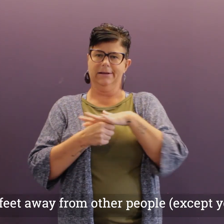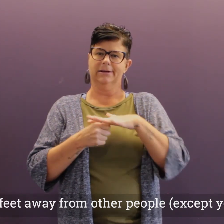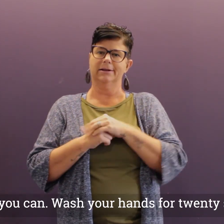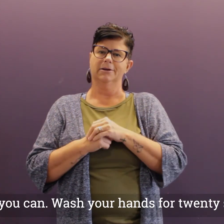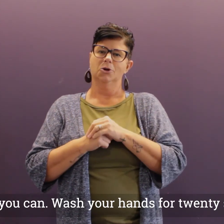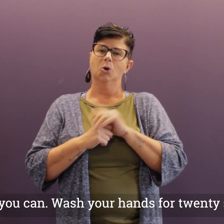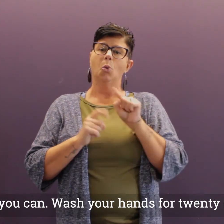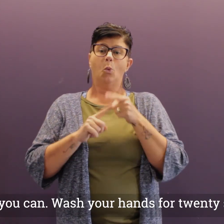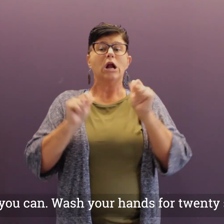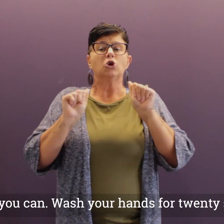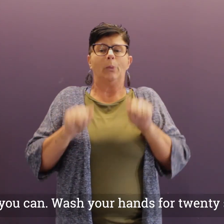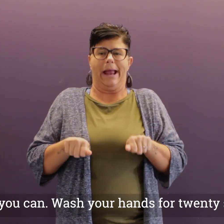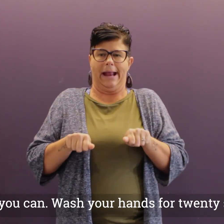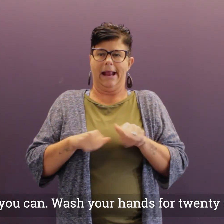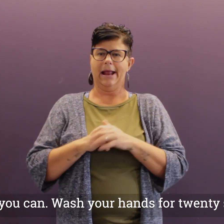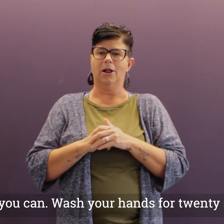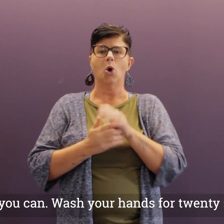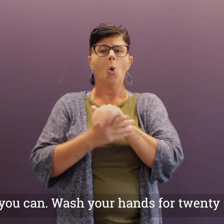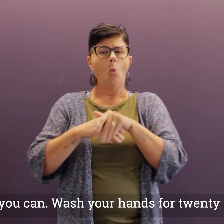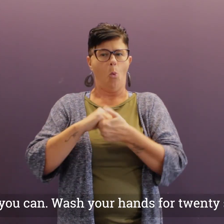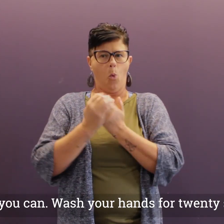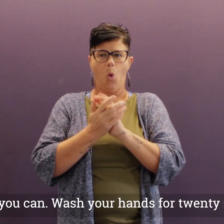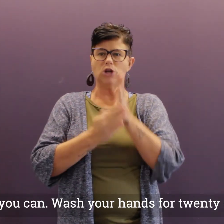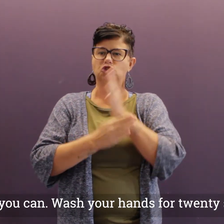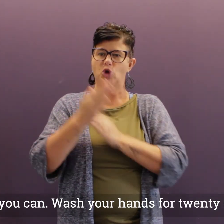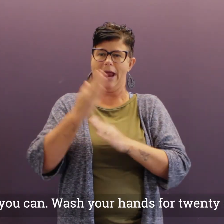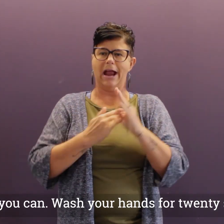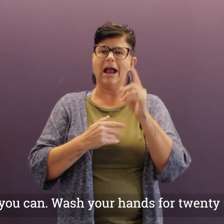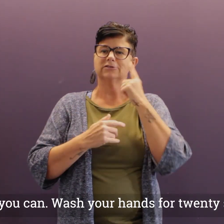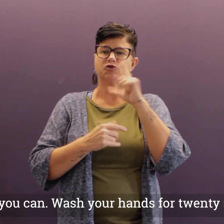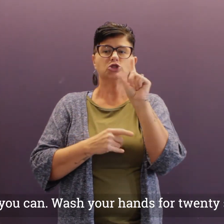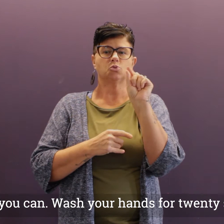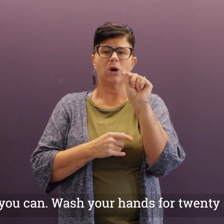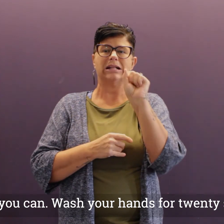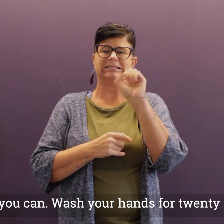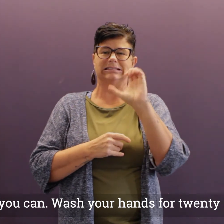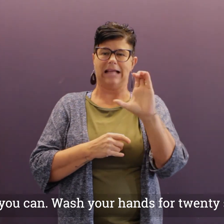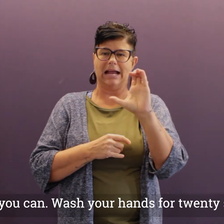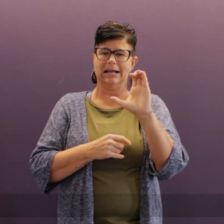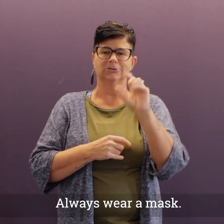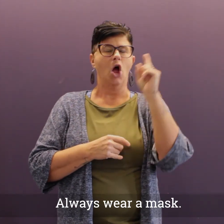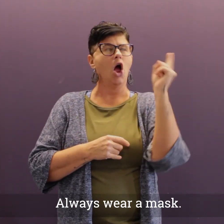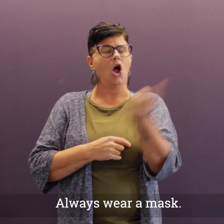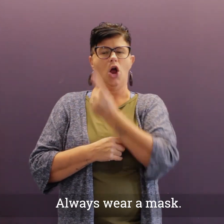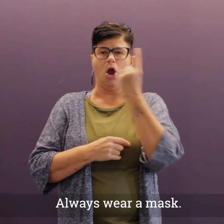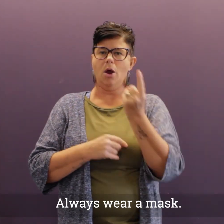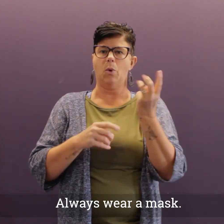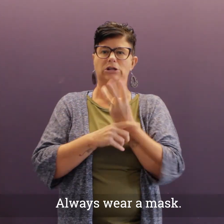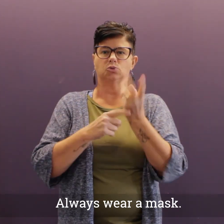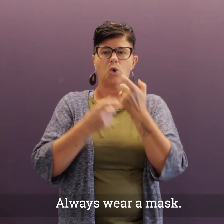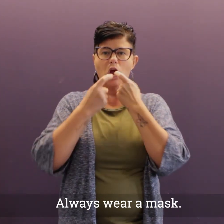When you can. Wash your hands for 20 seconds. Always wear a mask.